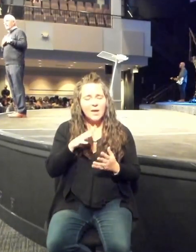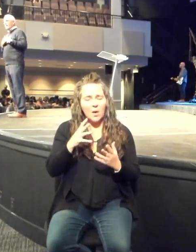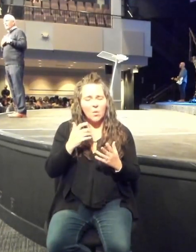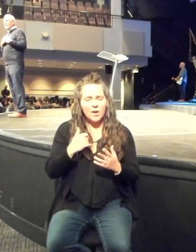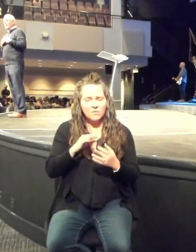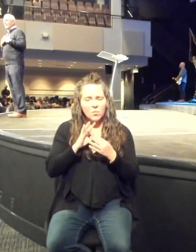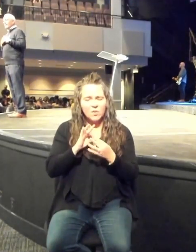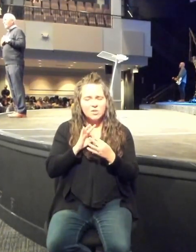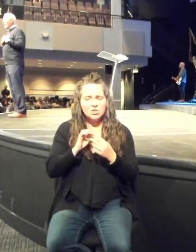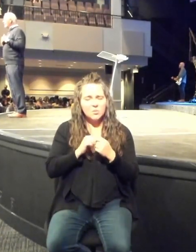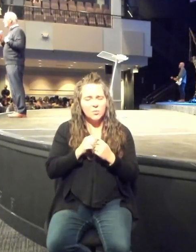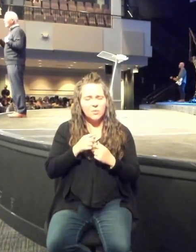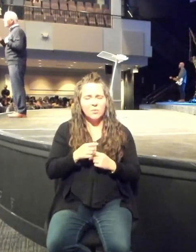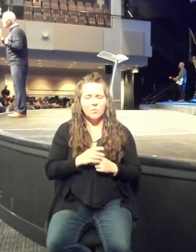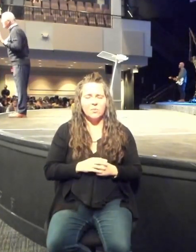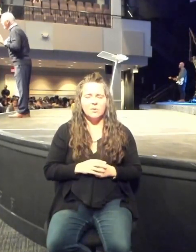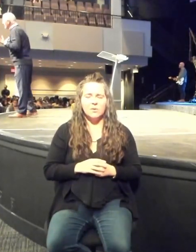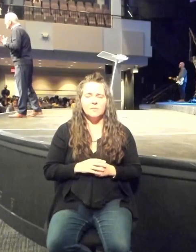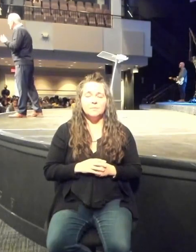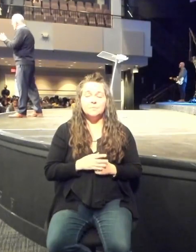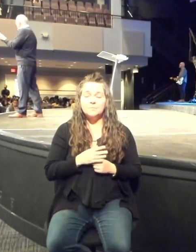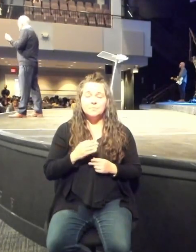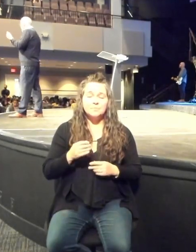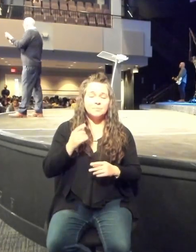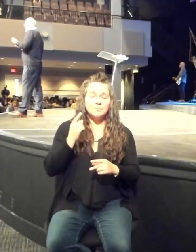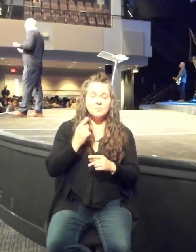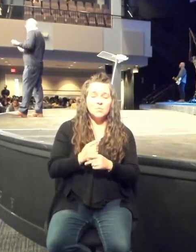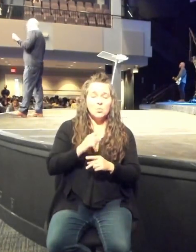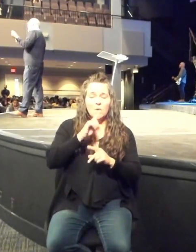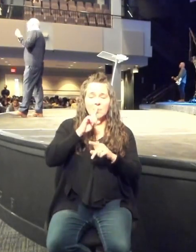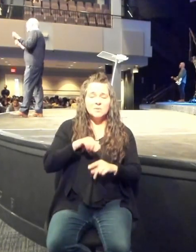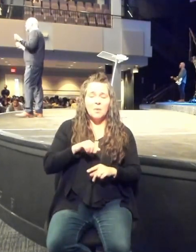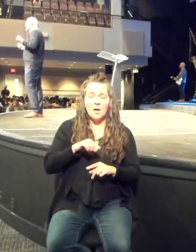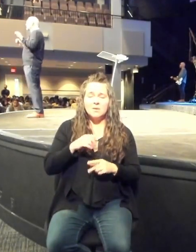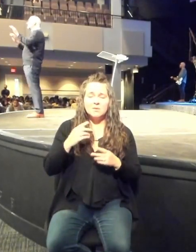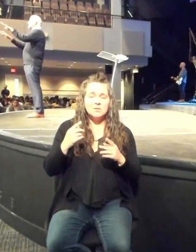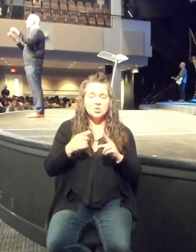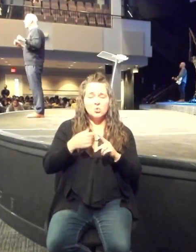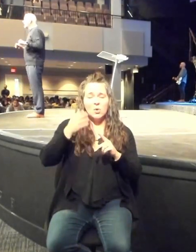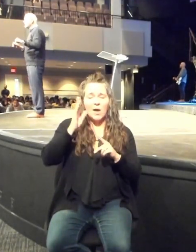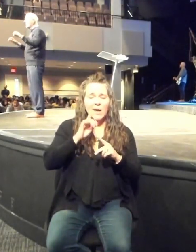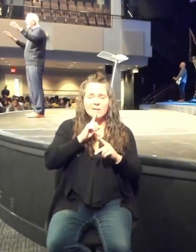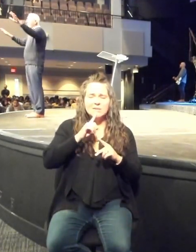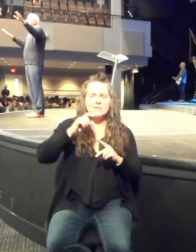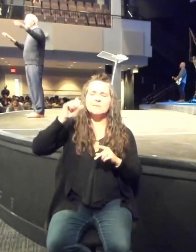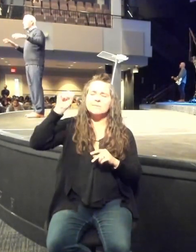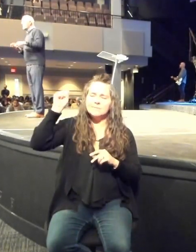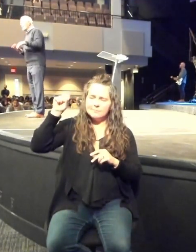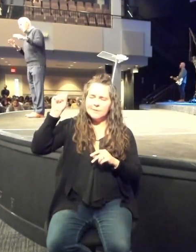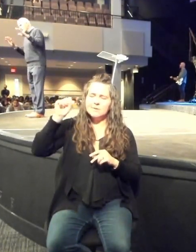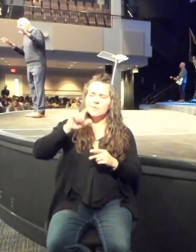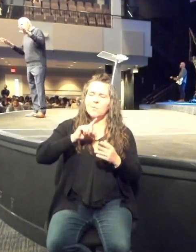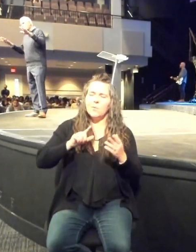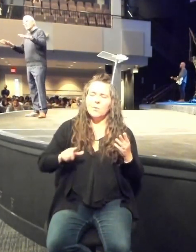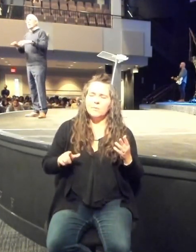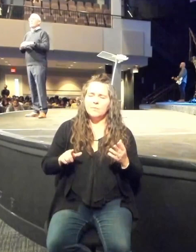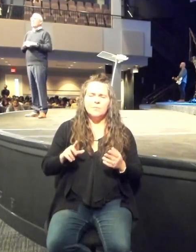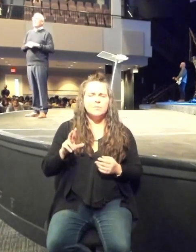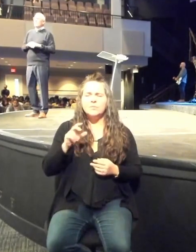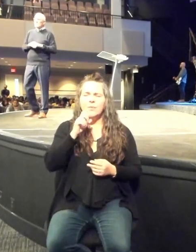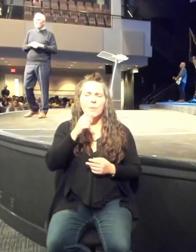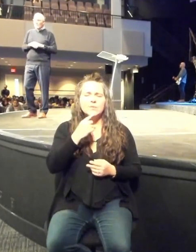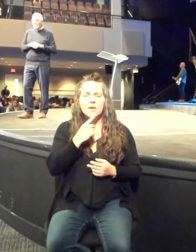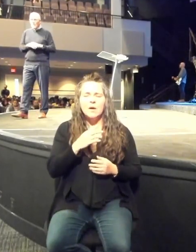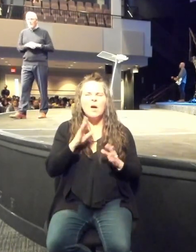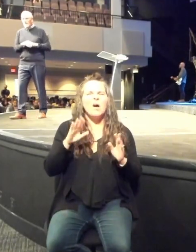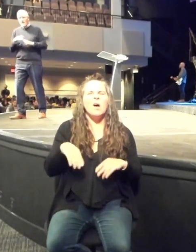me. And the right response when God's dealing with you is to say yes. Don't push him away. Don't say, hey, maybe another time. No, today is your day.